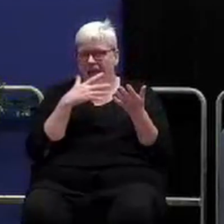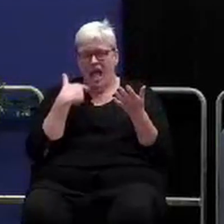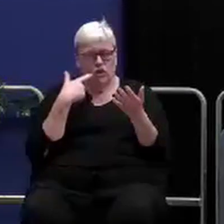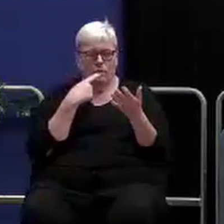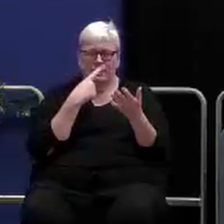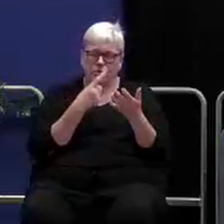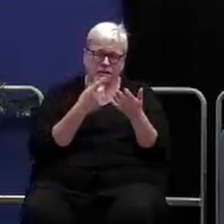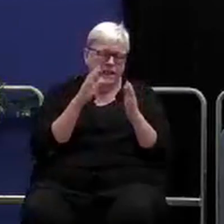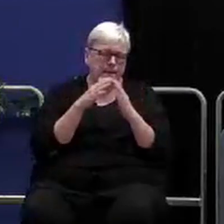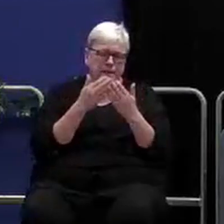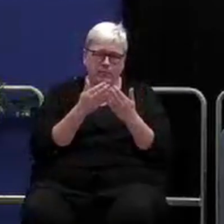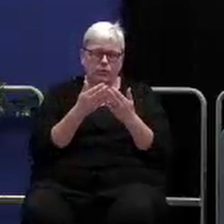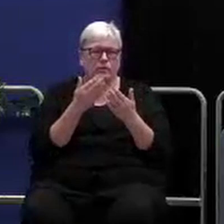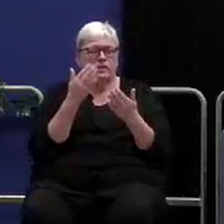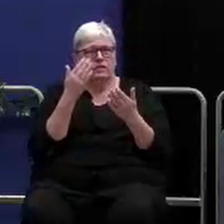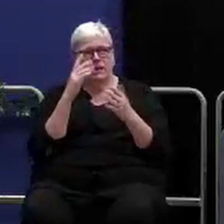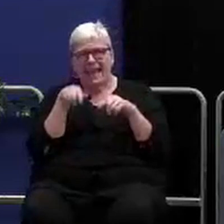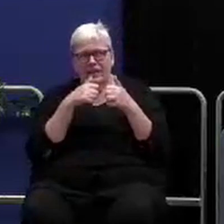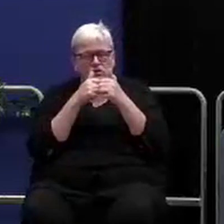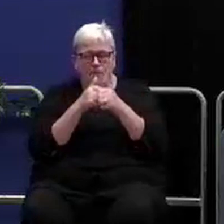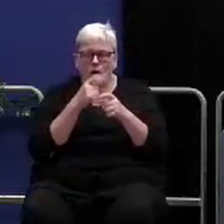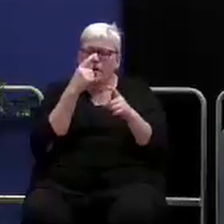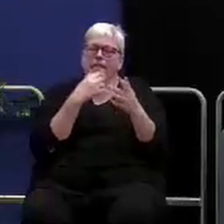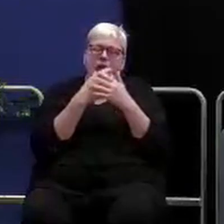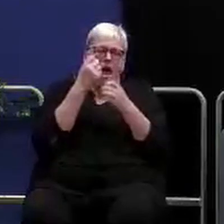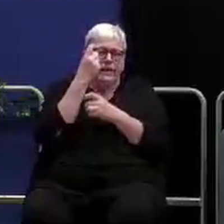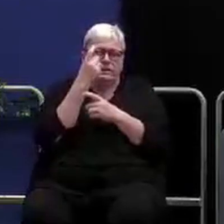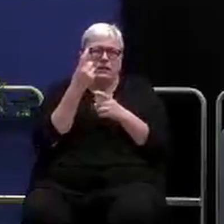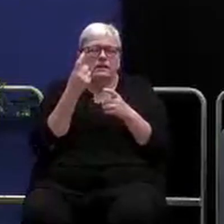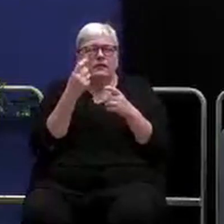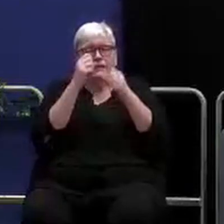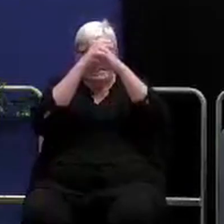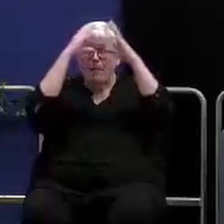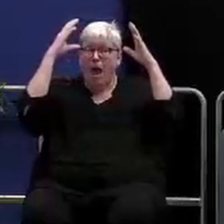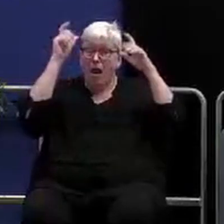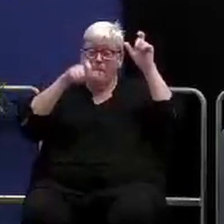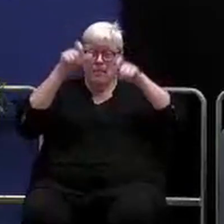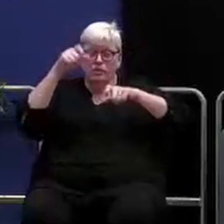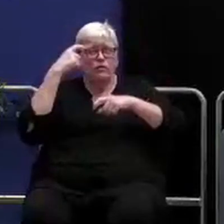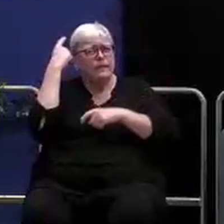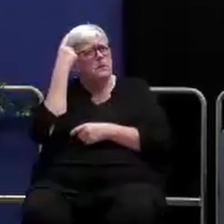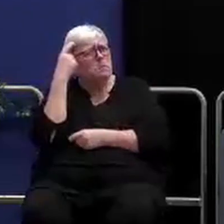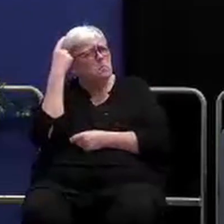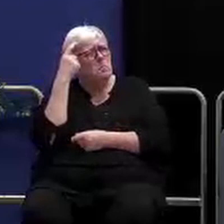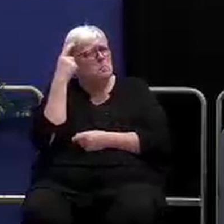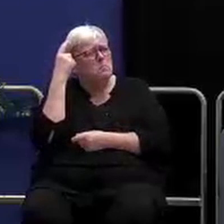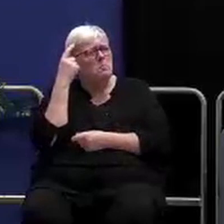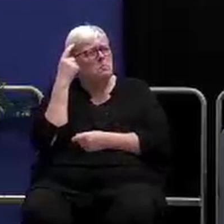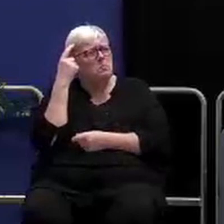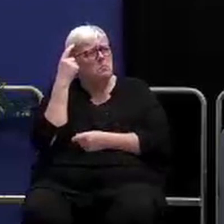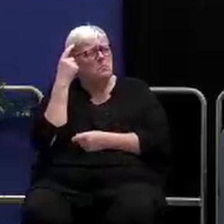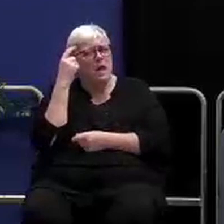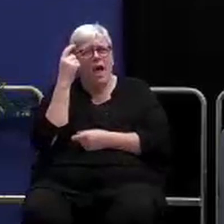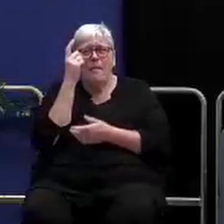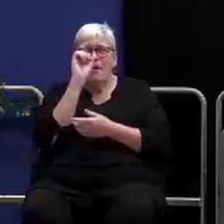for this book that it can't support, but I think that idea of if it inspires people to think of their